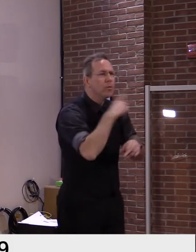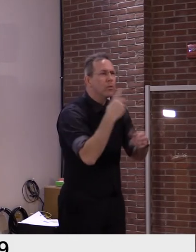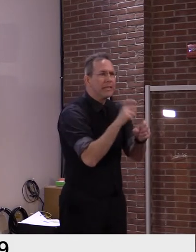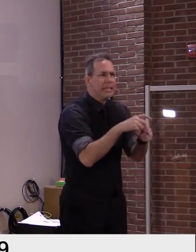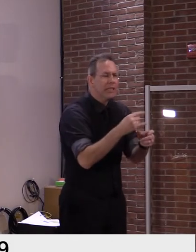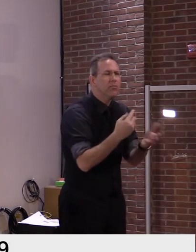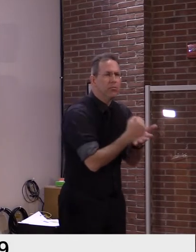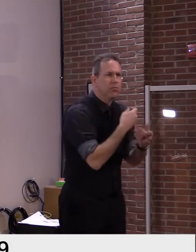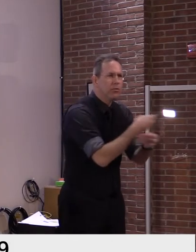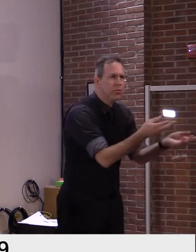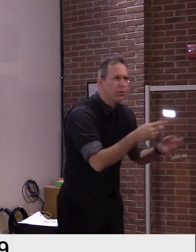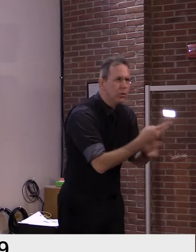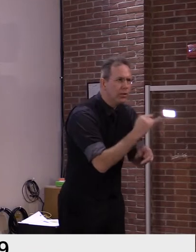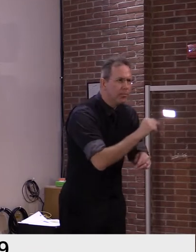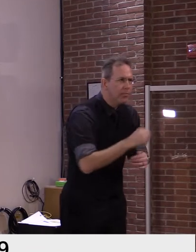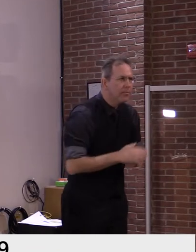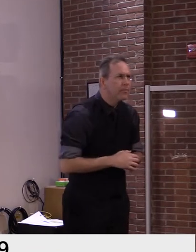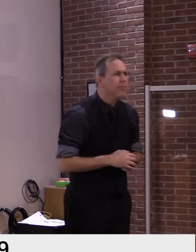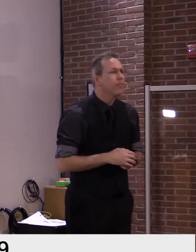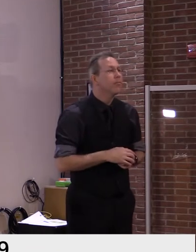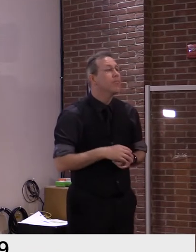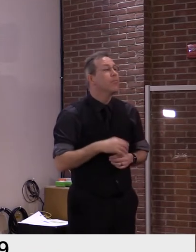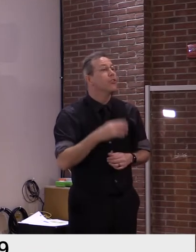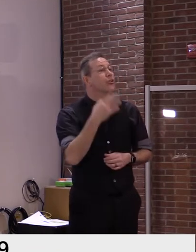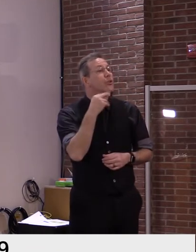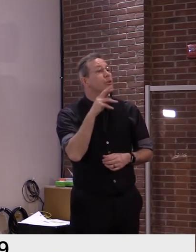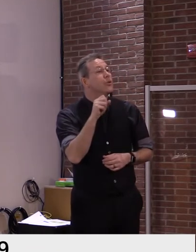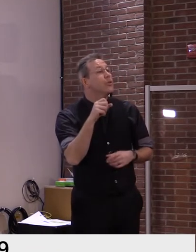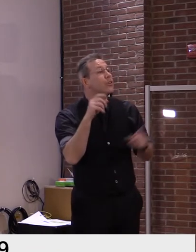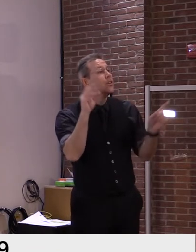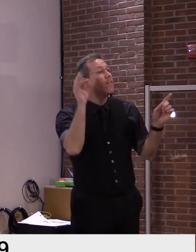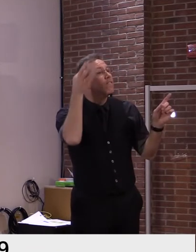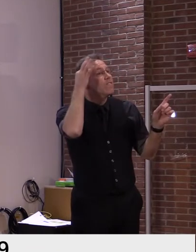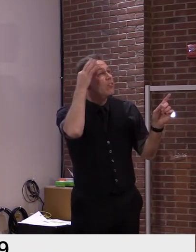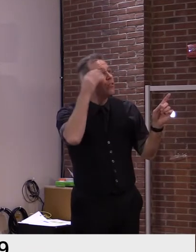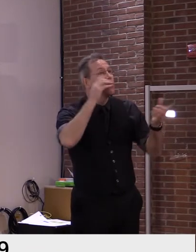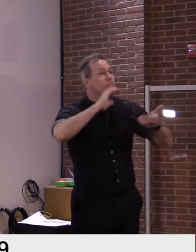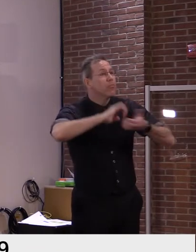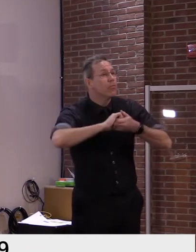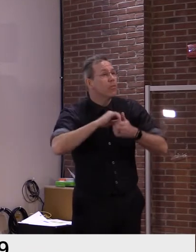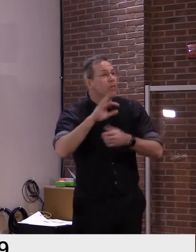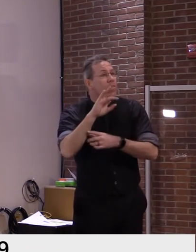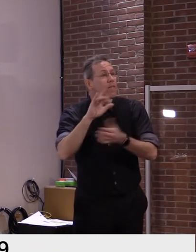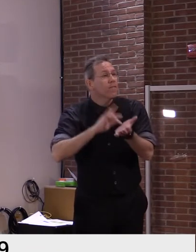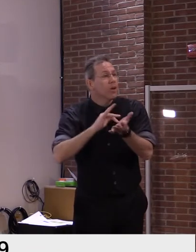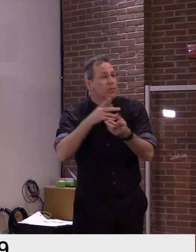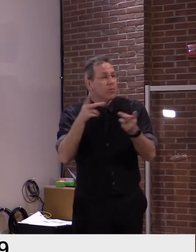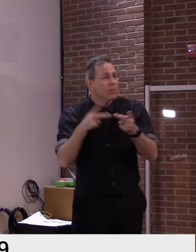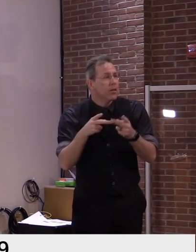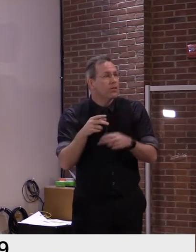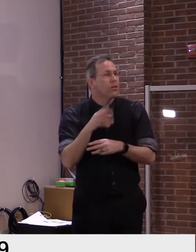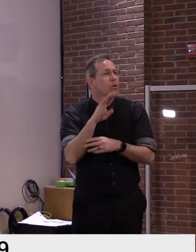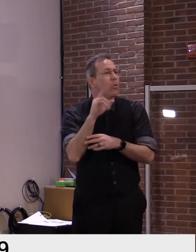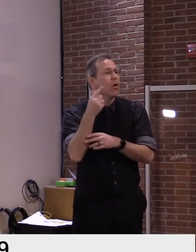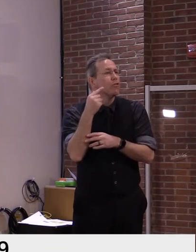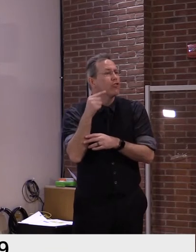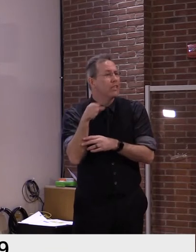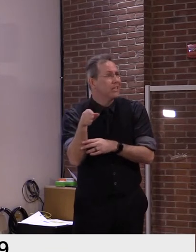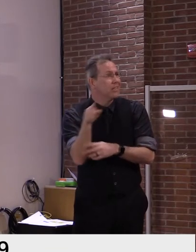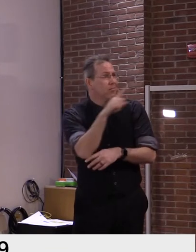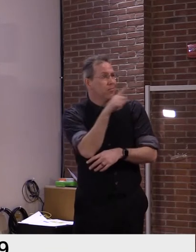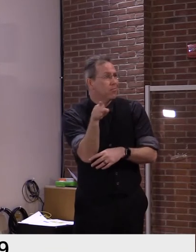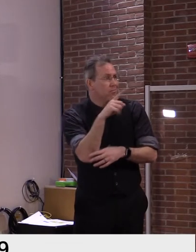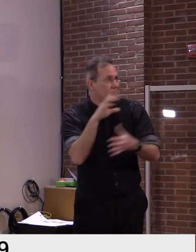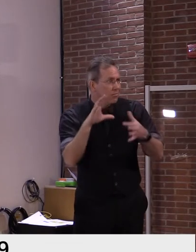federal pharmacy program isn't being reduced. It's being actually increased. And we're relying partly on the federal pharmacy program